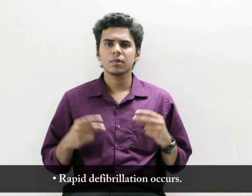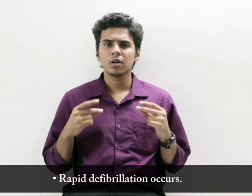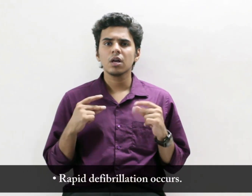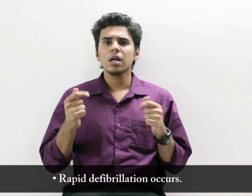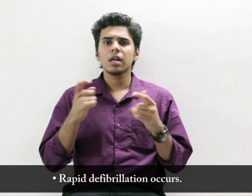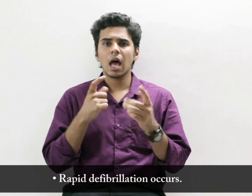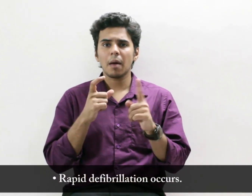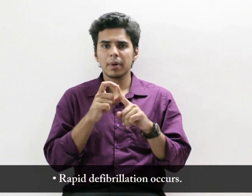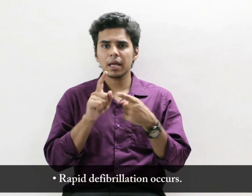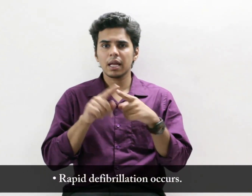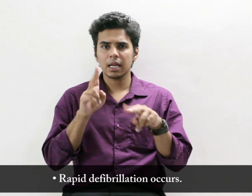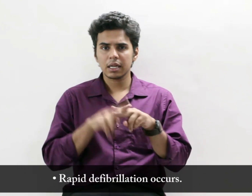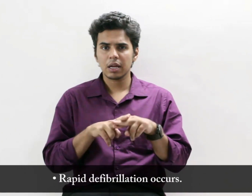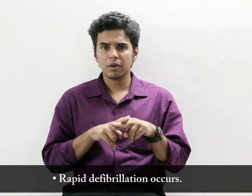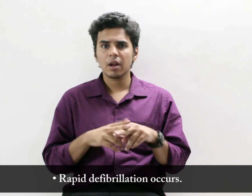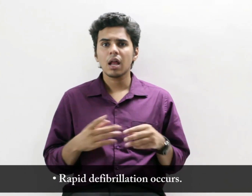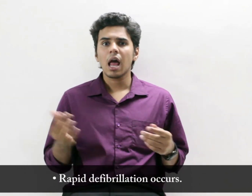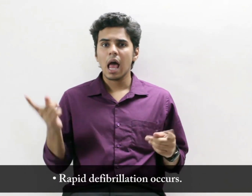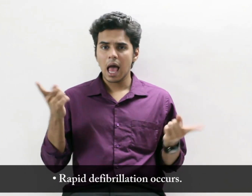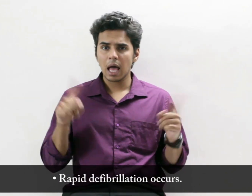Rapid defibrillation occurs.